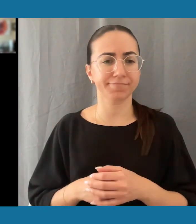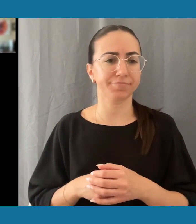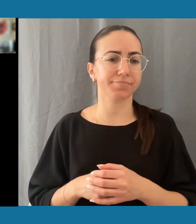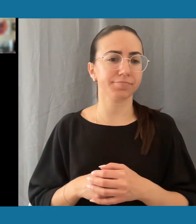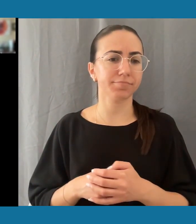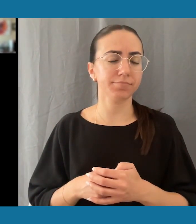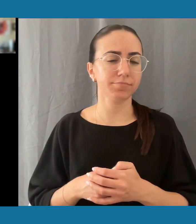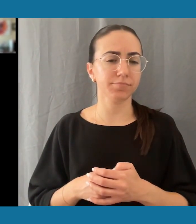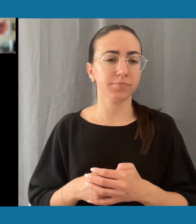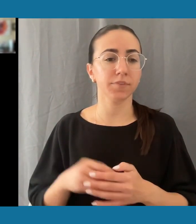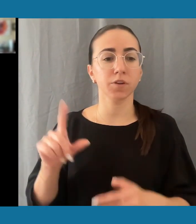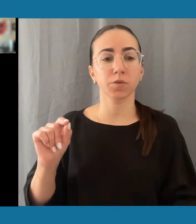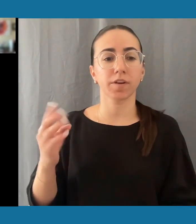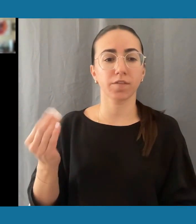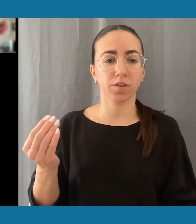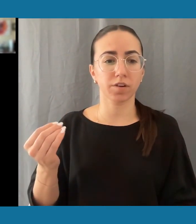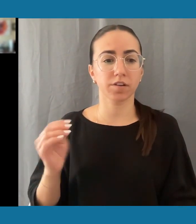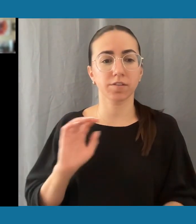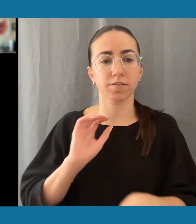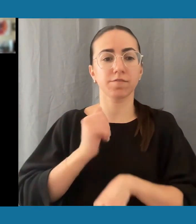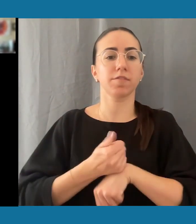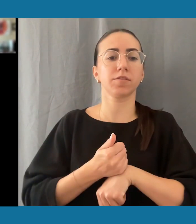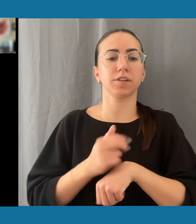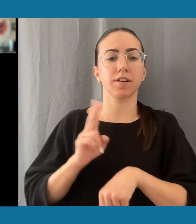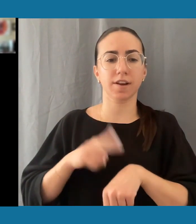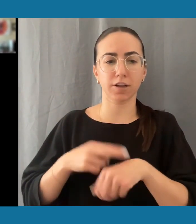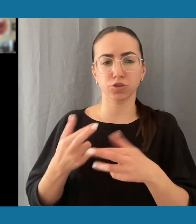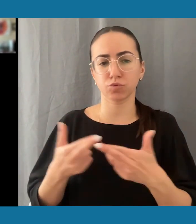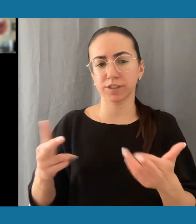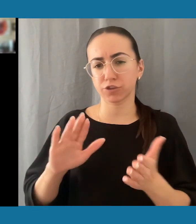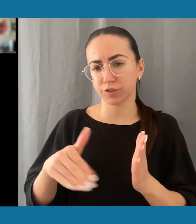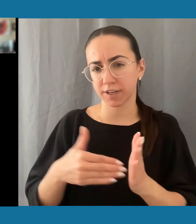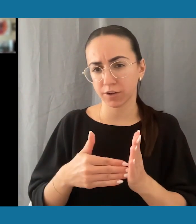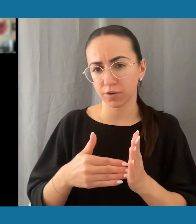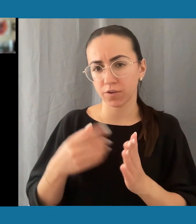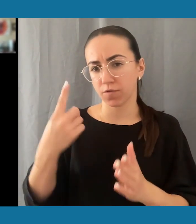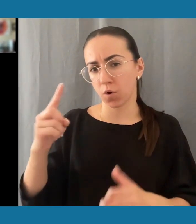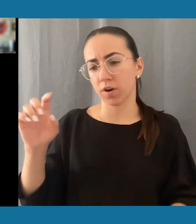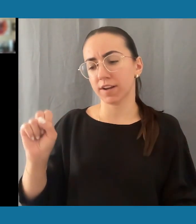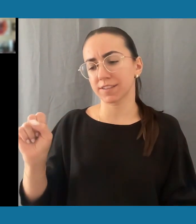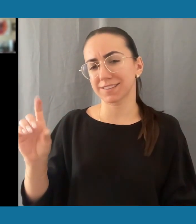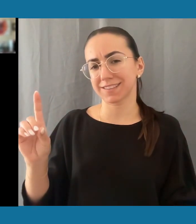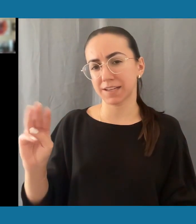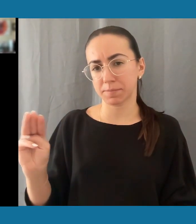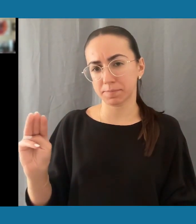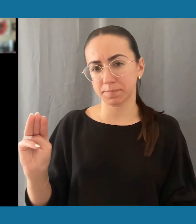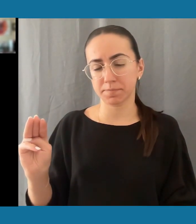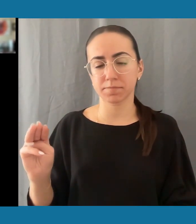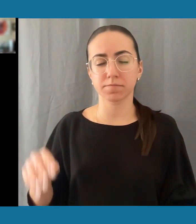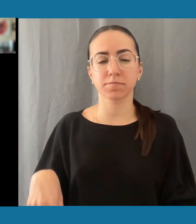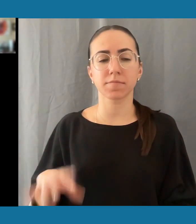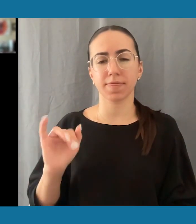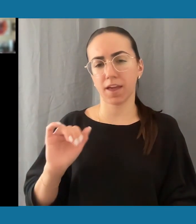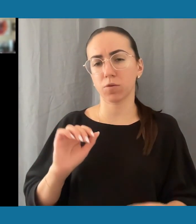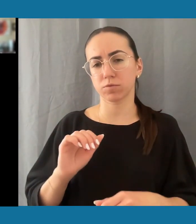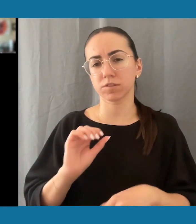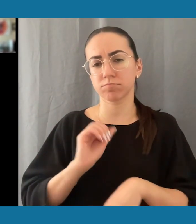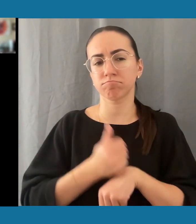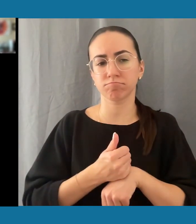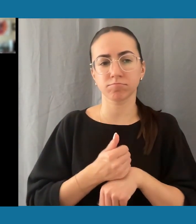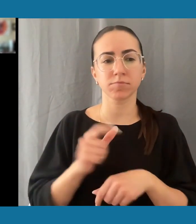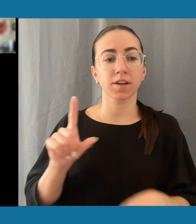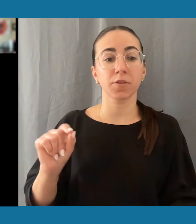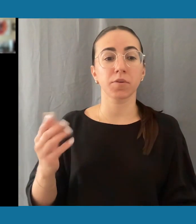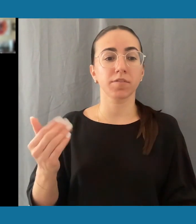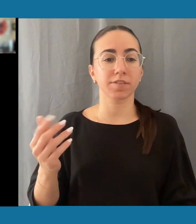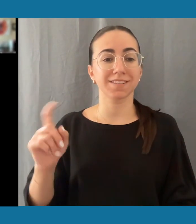Resource Center for Supported Decision-Making, SDM, was founded. And in 2015, Texas was the first state